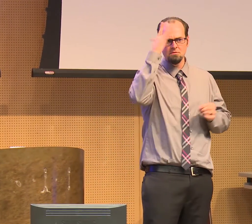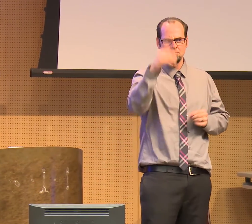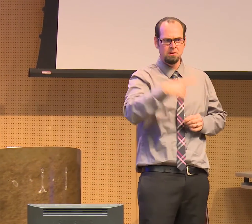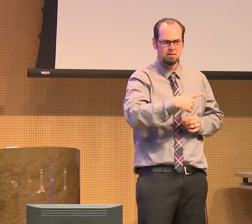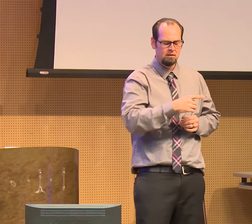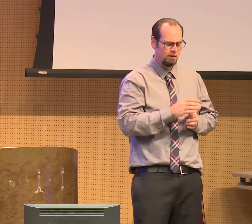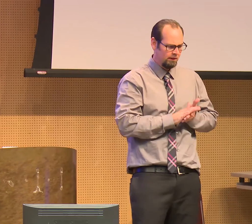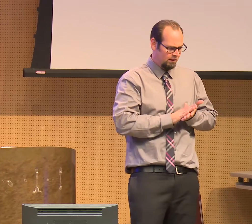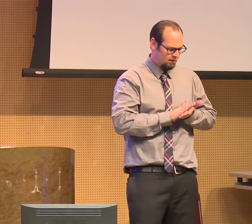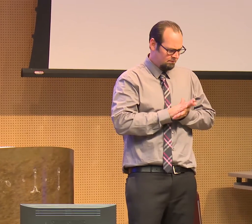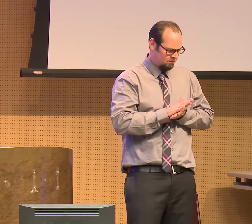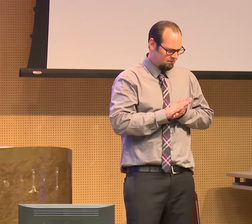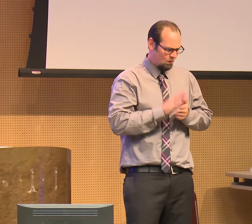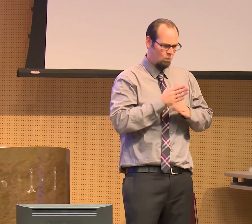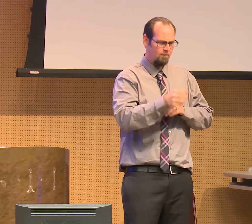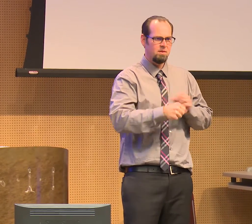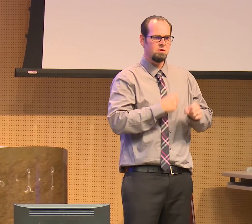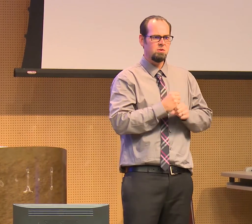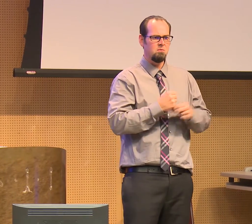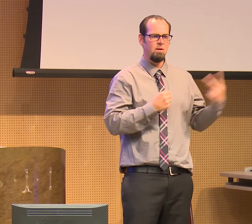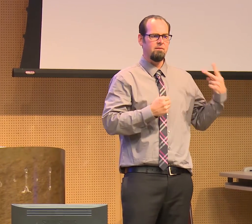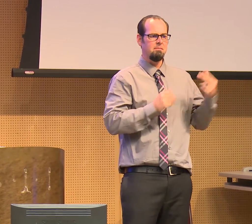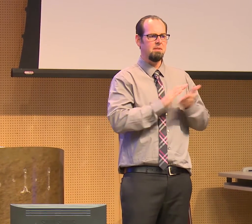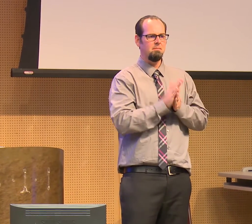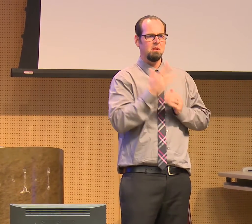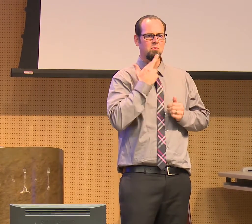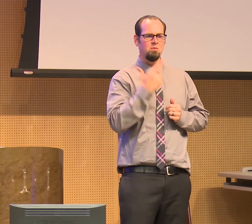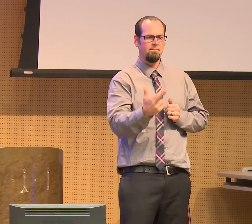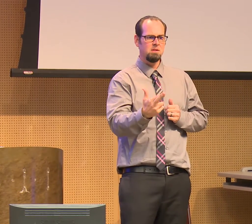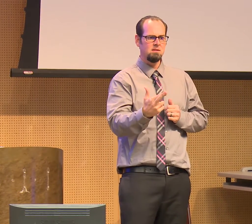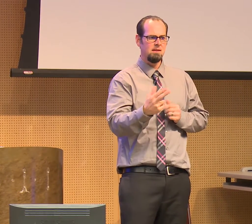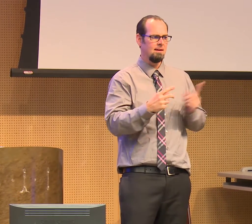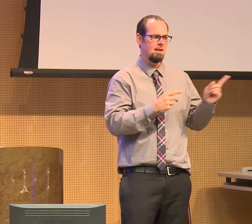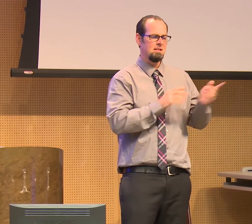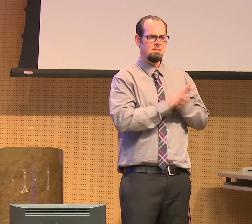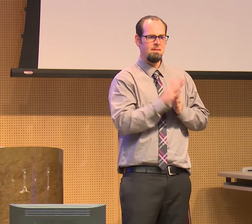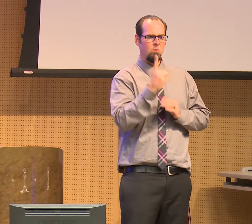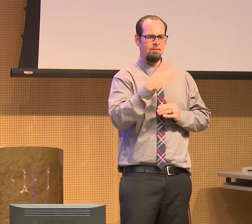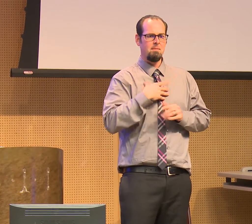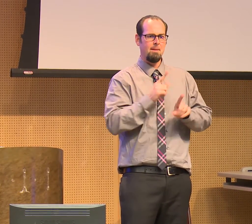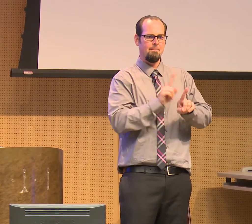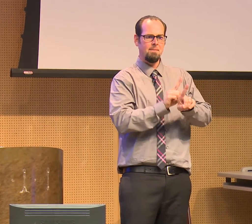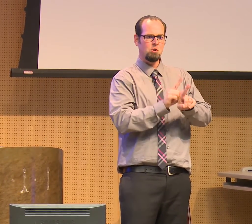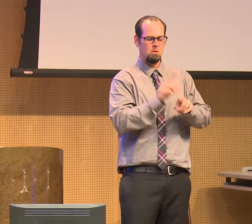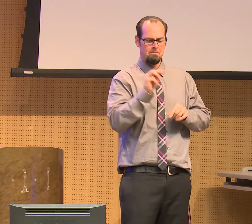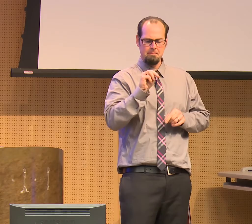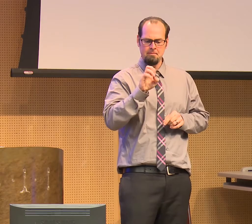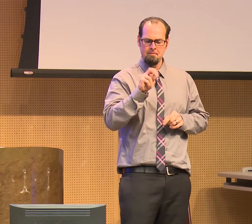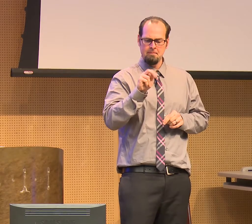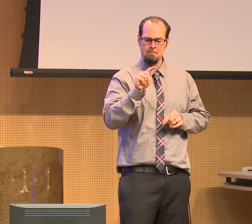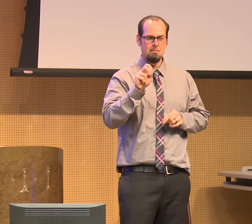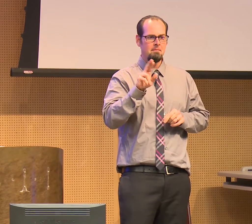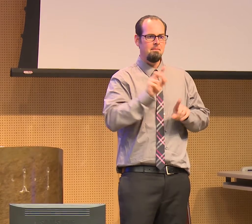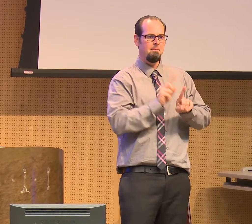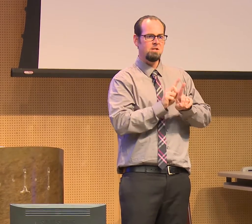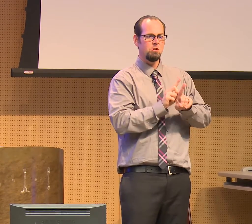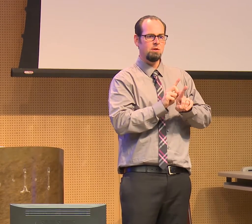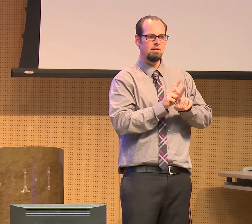man. Over the years, we had become good friends. He mentored me, and I'm